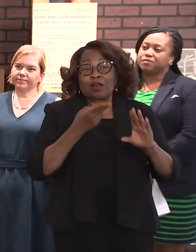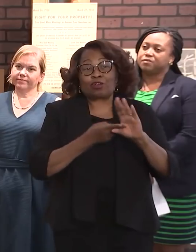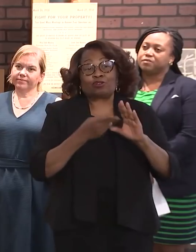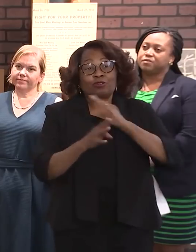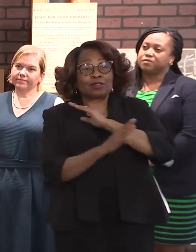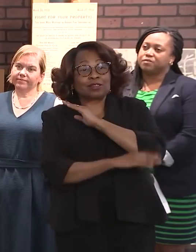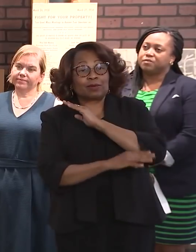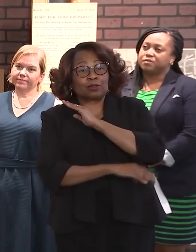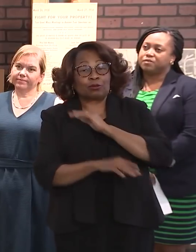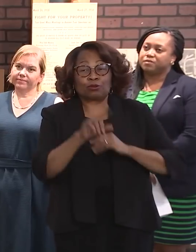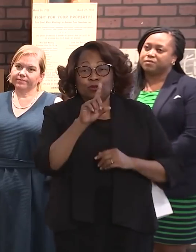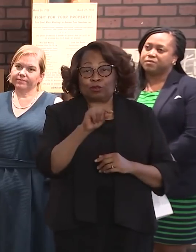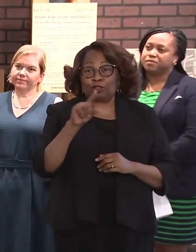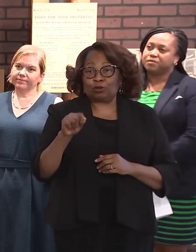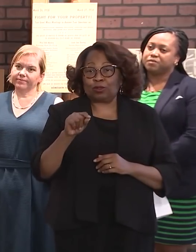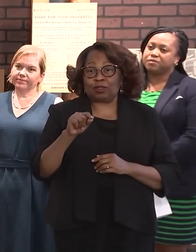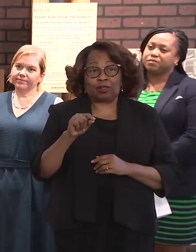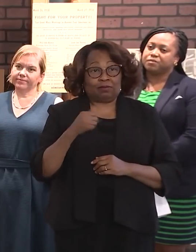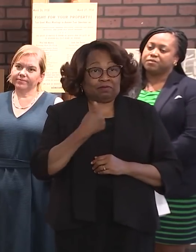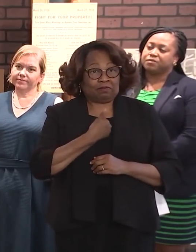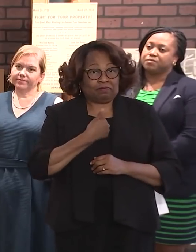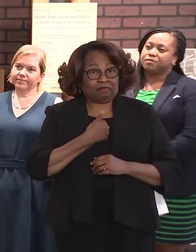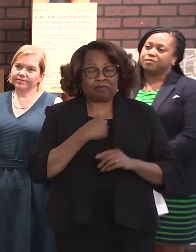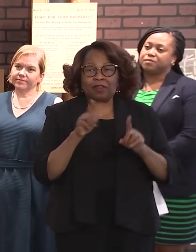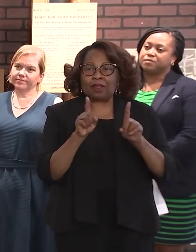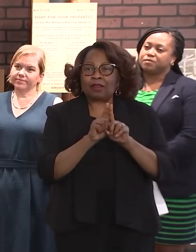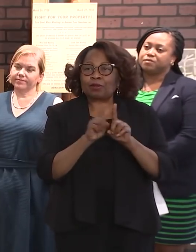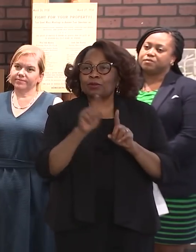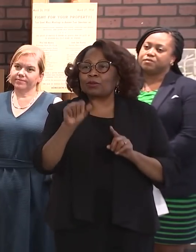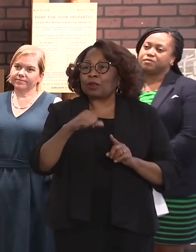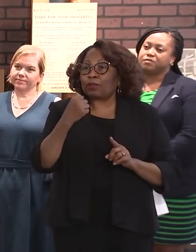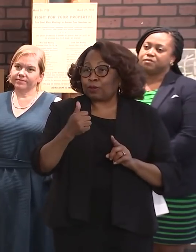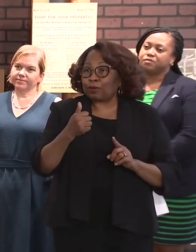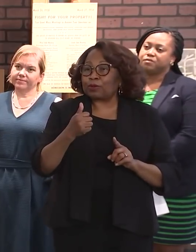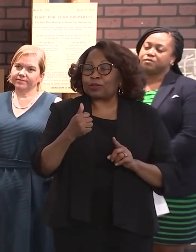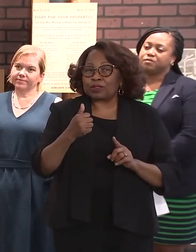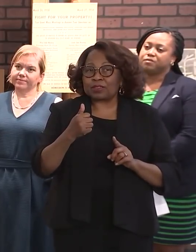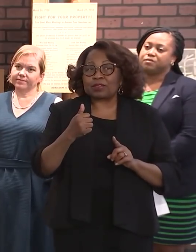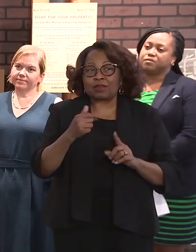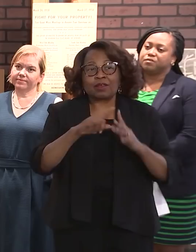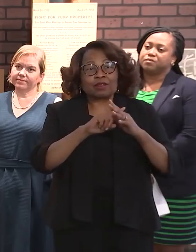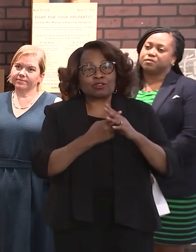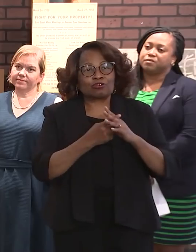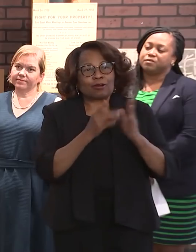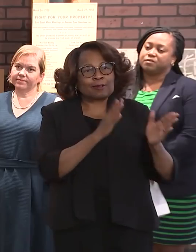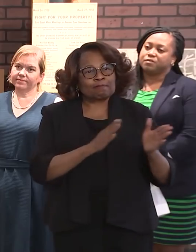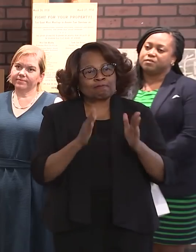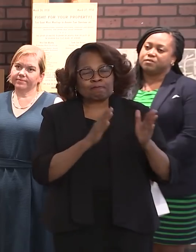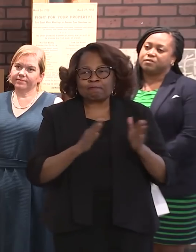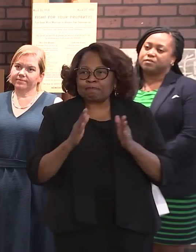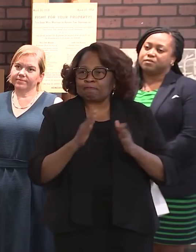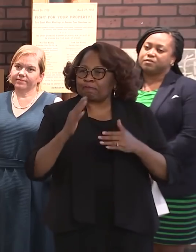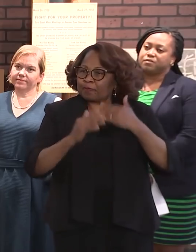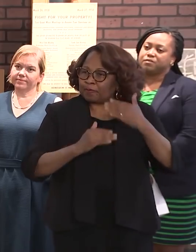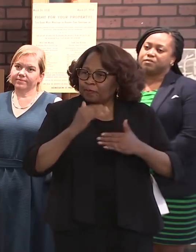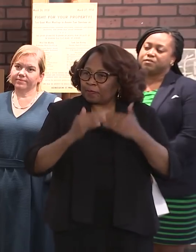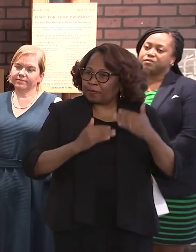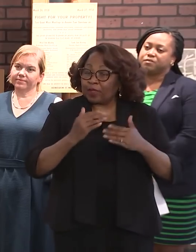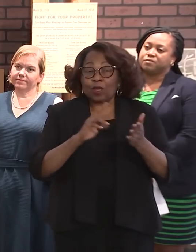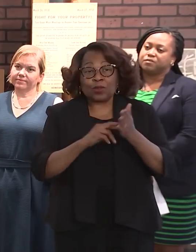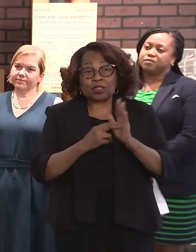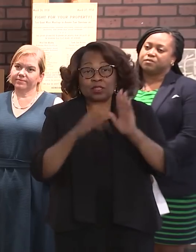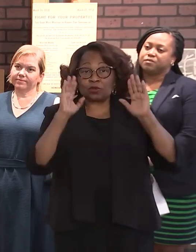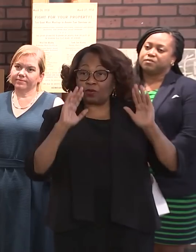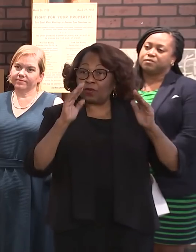of 2020, myself, alongside others, have begun the strategic planning process with the